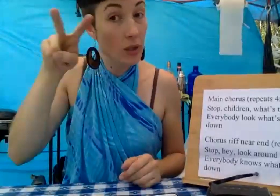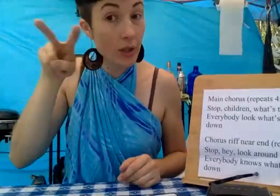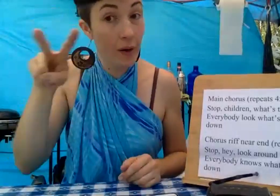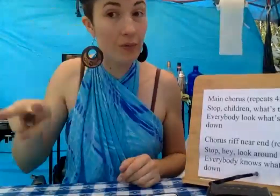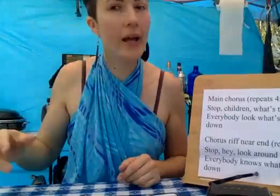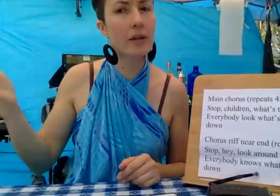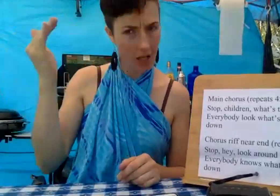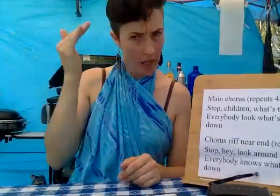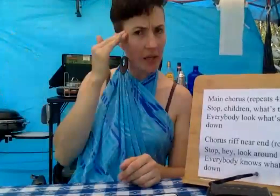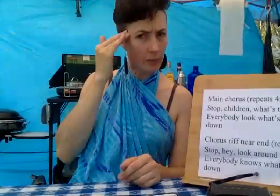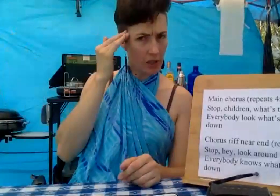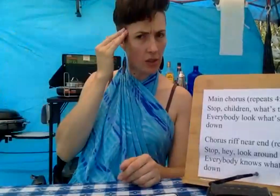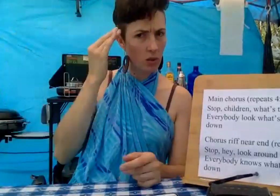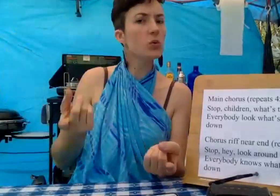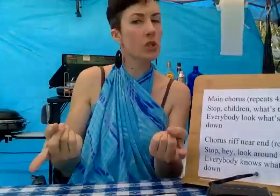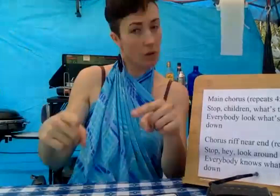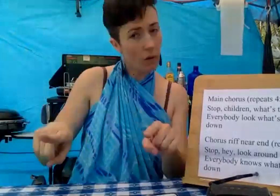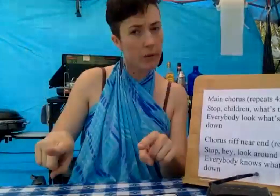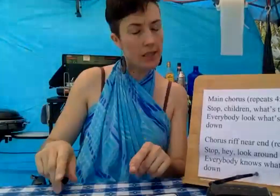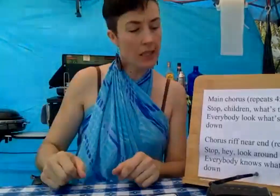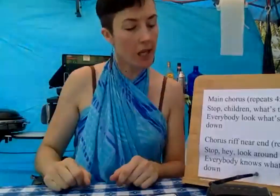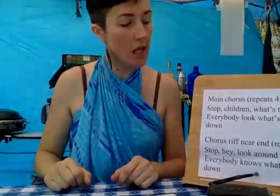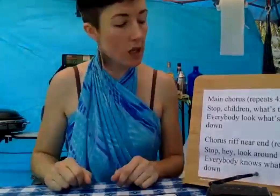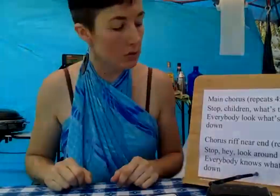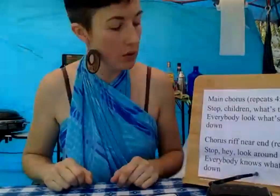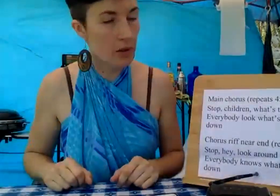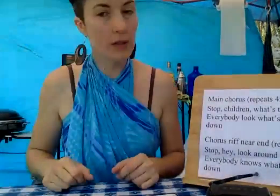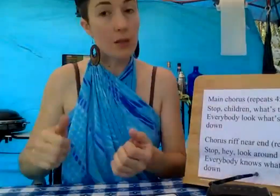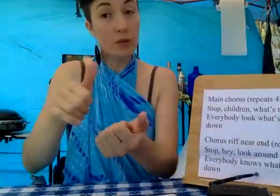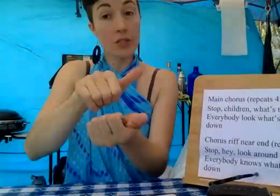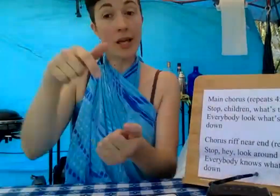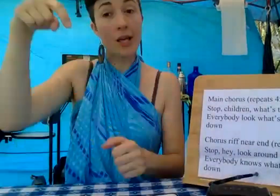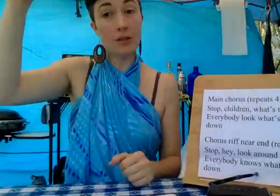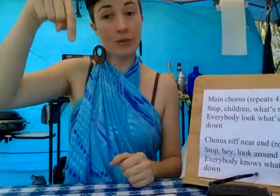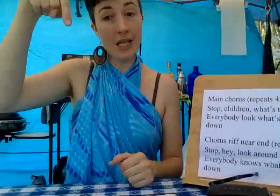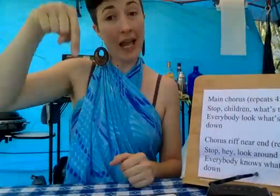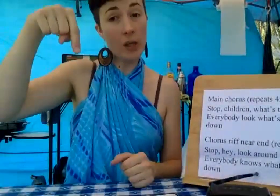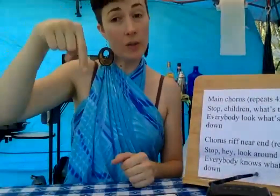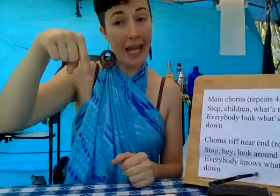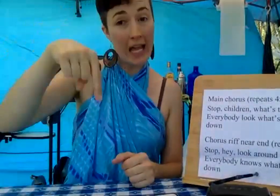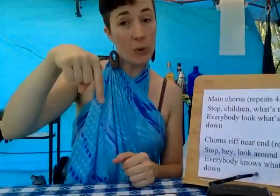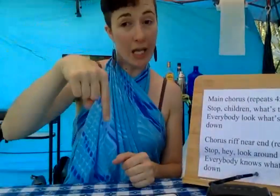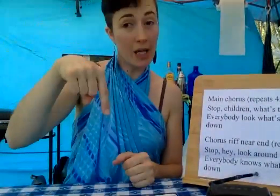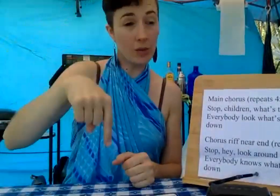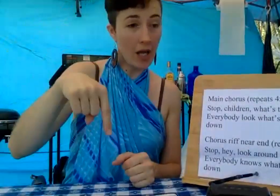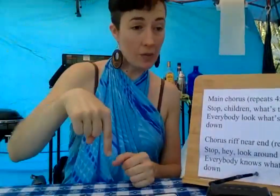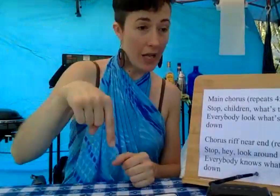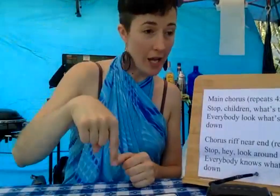look around. Everybody knows what's going down. Down, down, down, down.